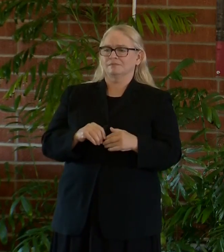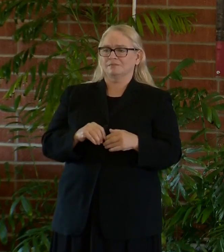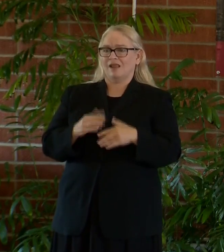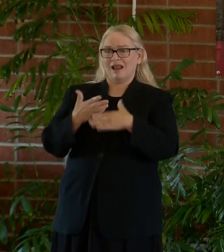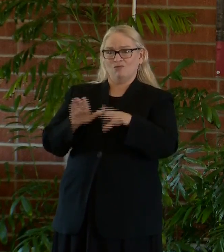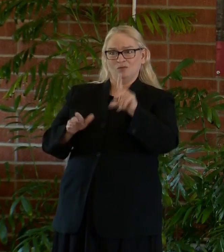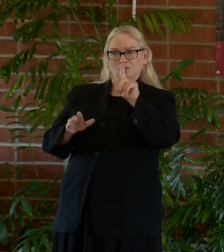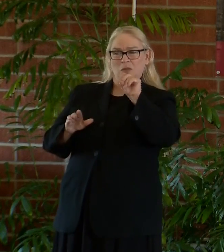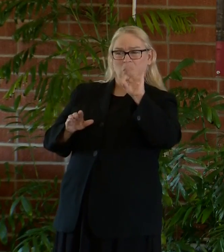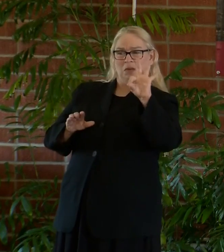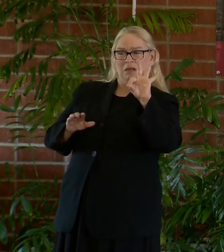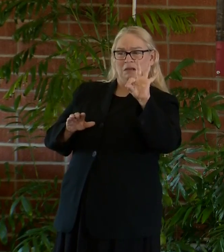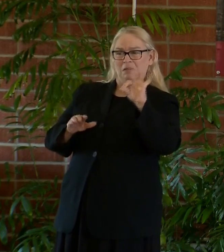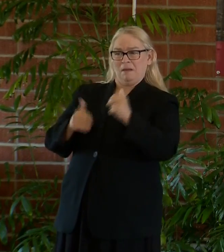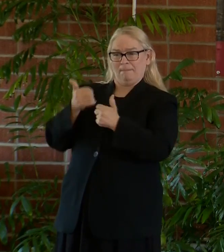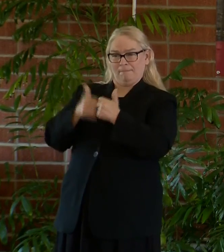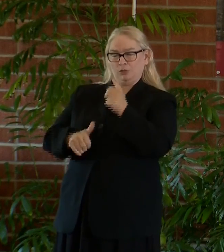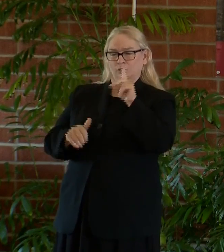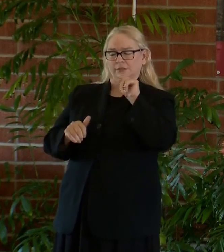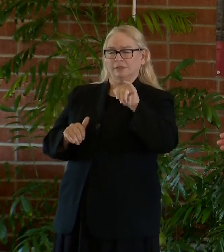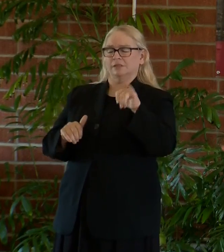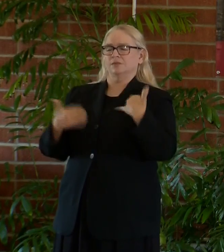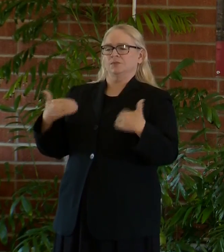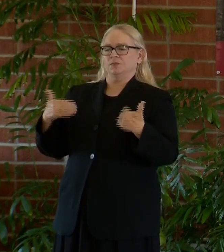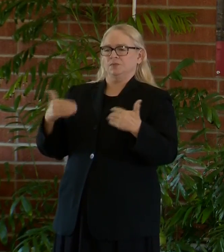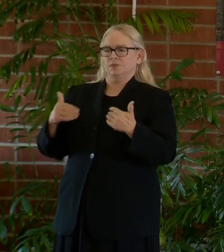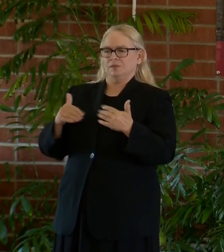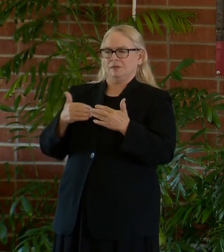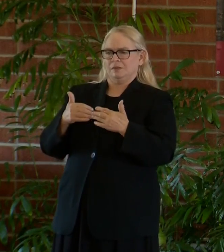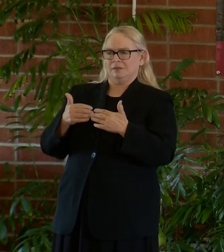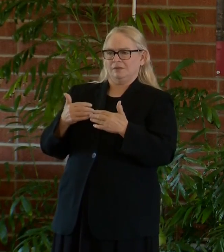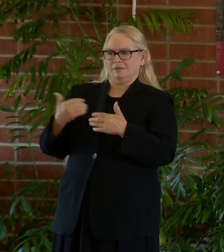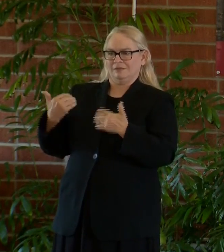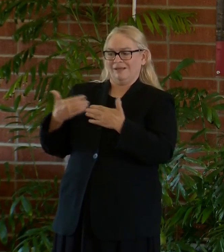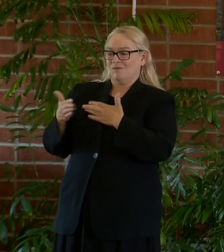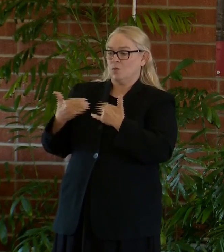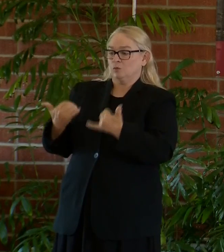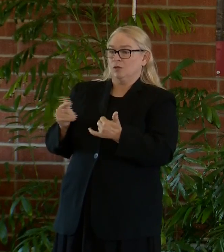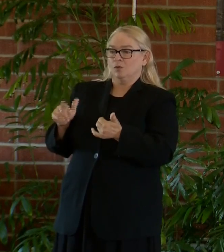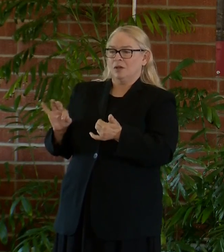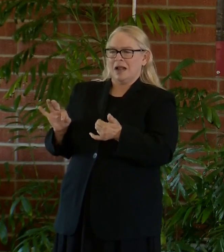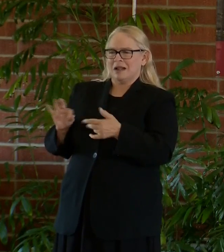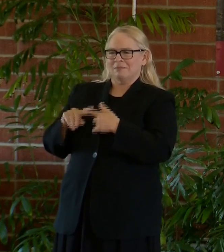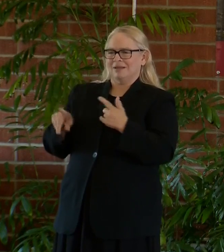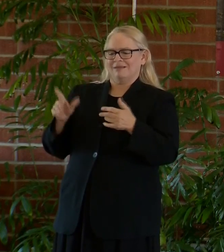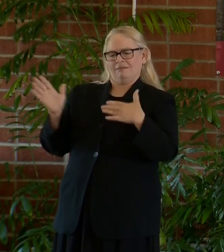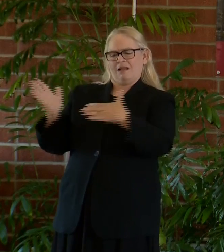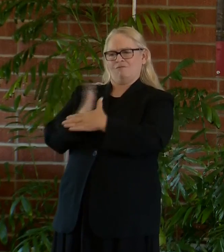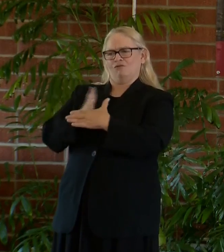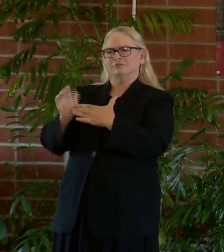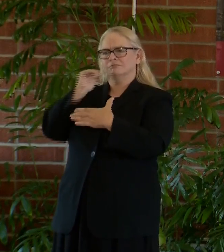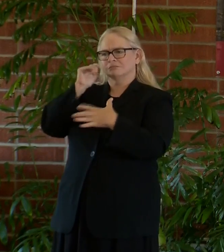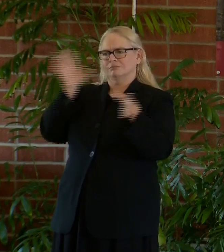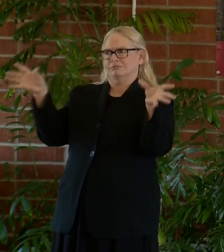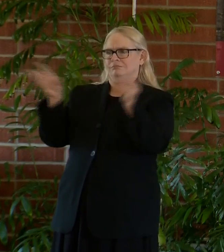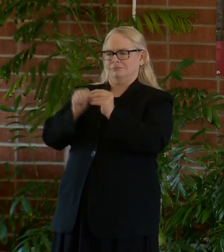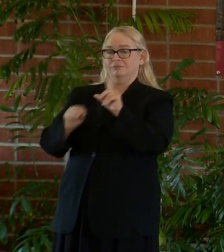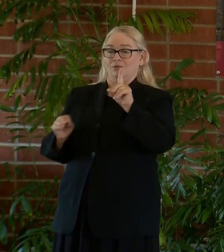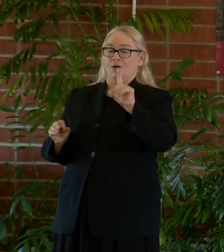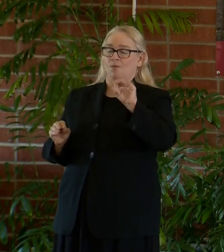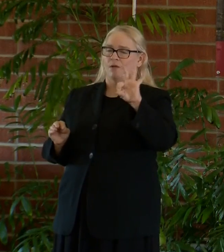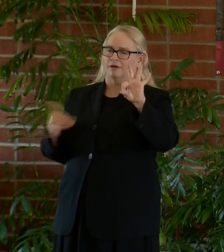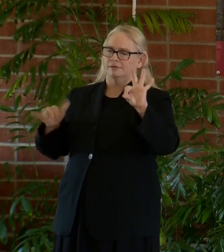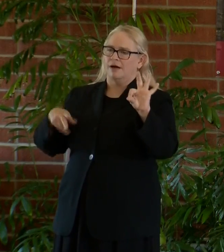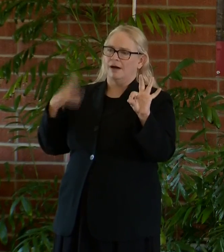day. And I remind you, what more evidence do you need than that of how deadly this disease continues to be, how